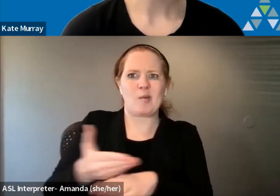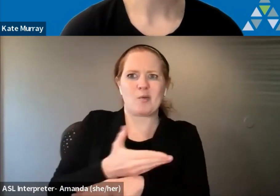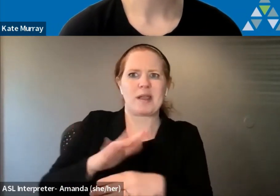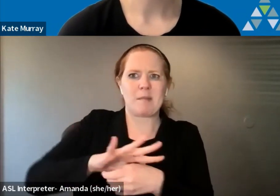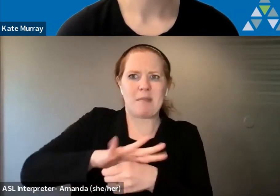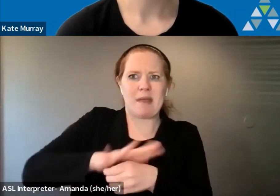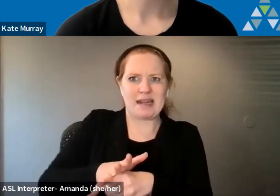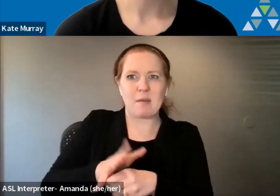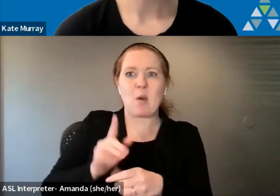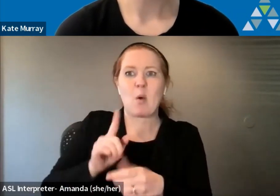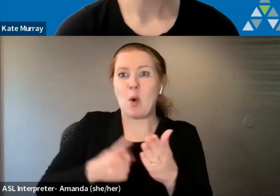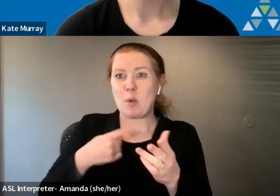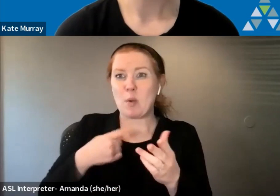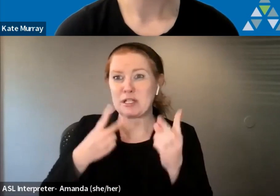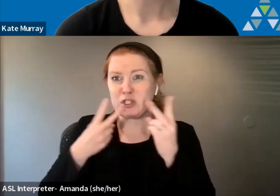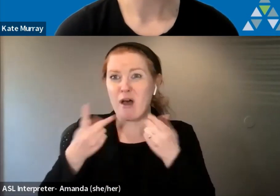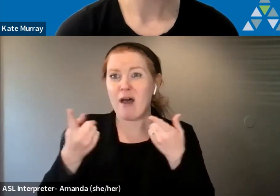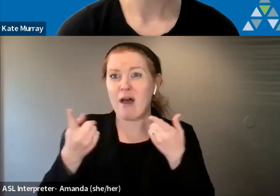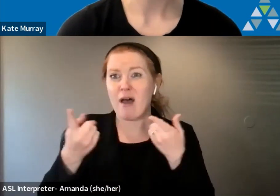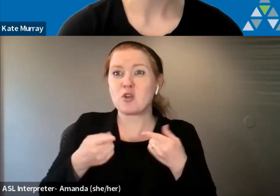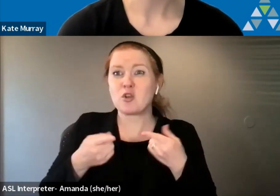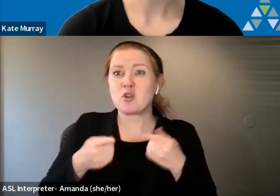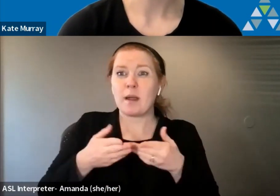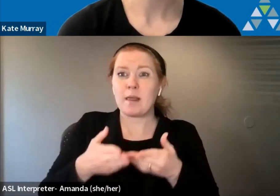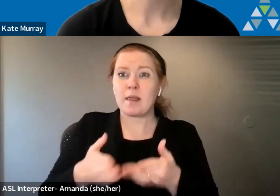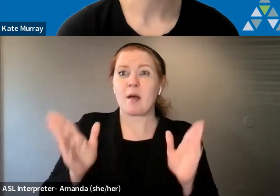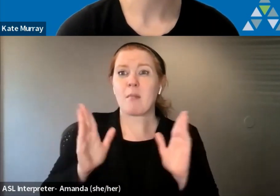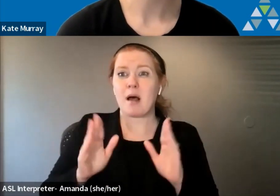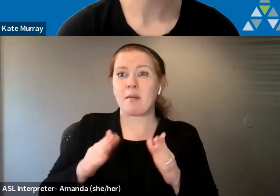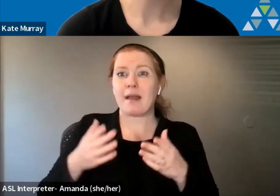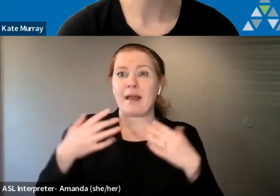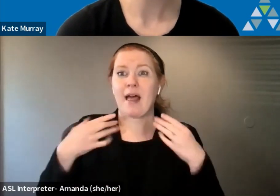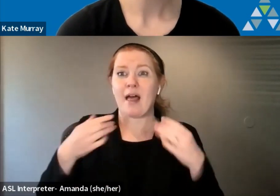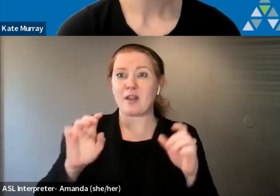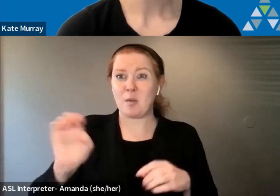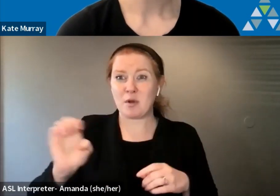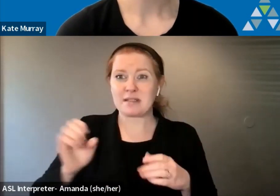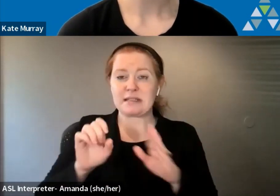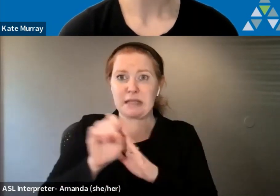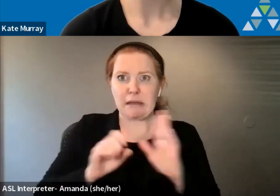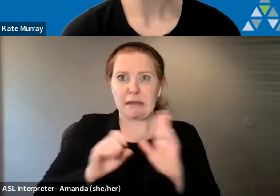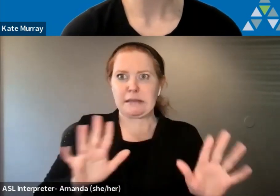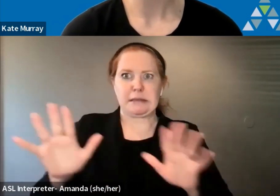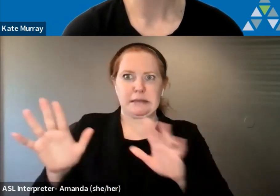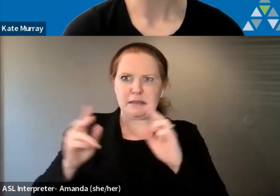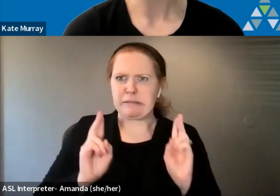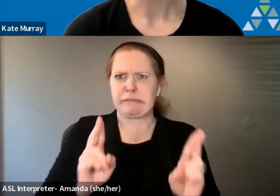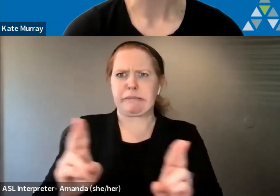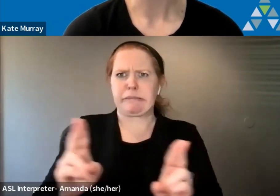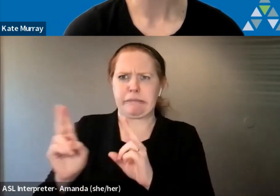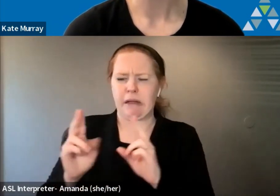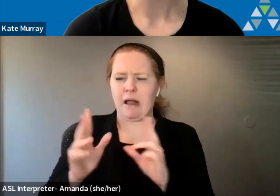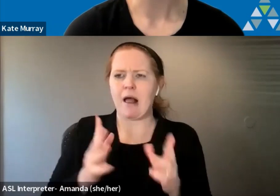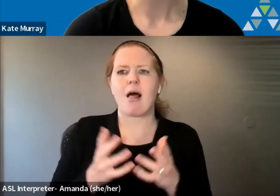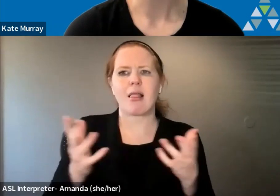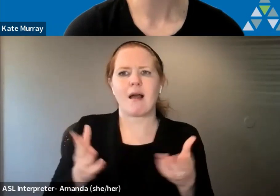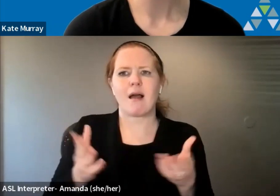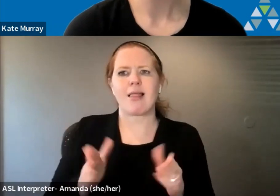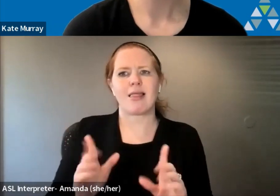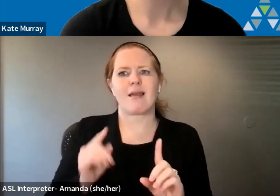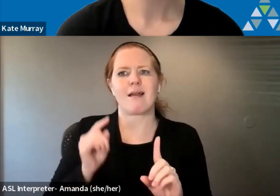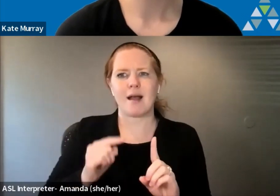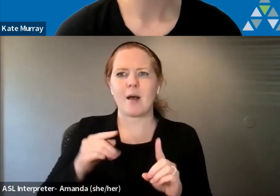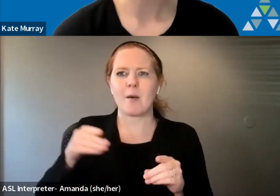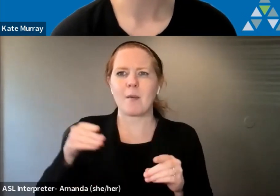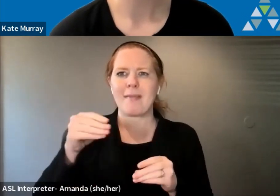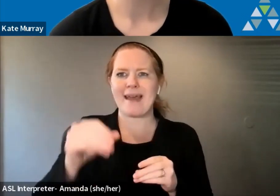we saw was that during the public health emergency, states were really scrambling, and a lot of them allowed this kind of payment